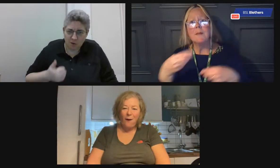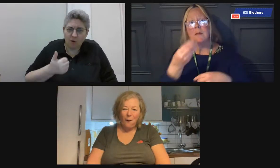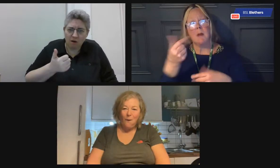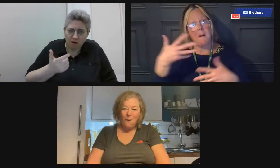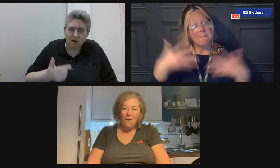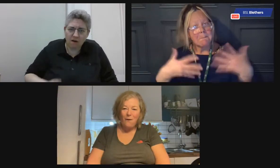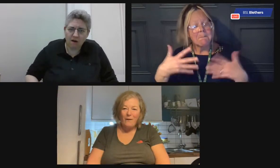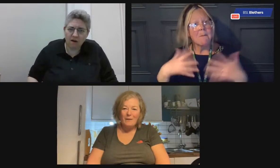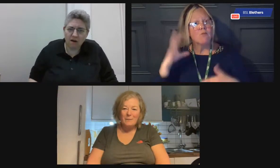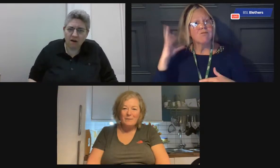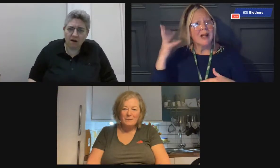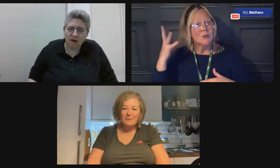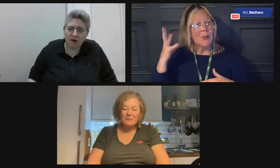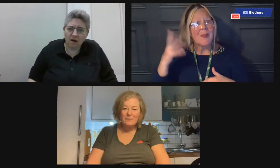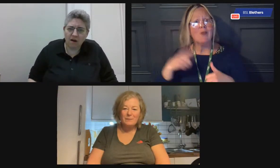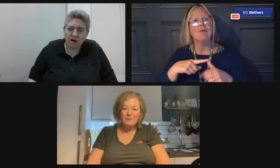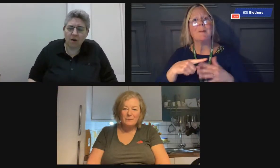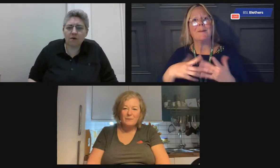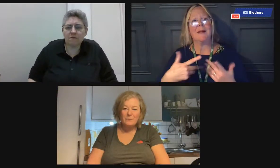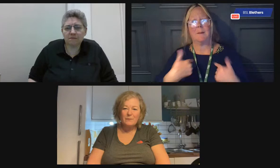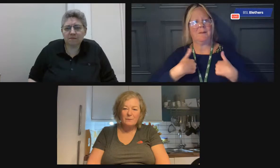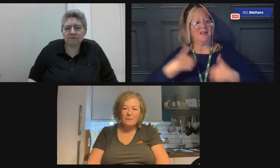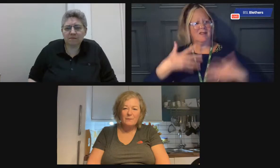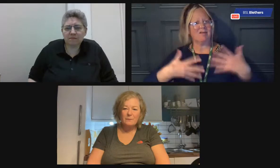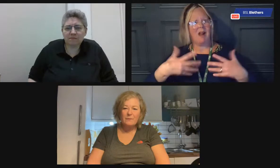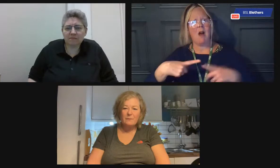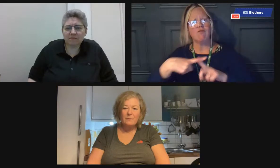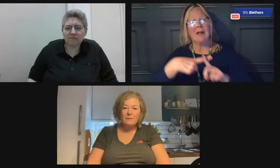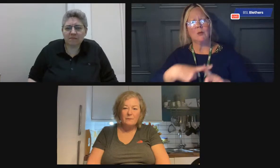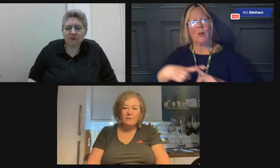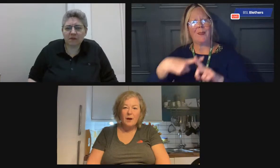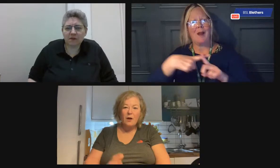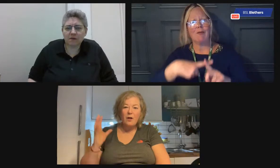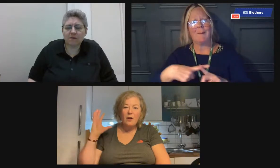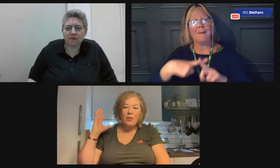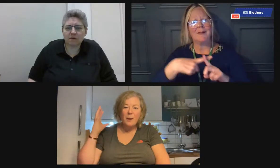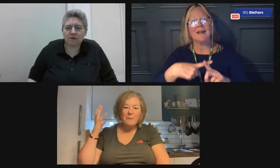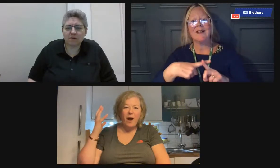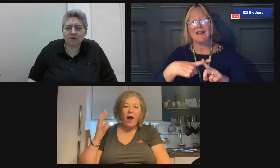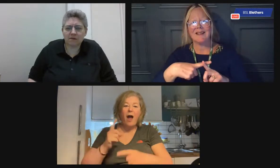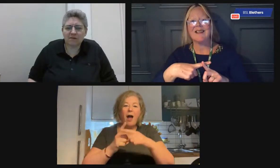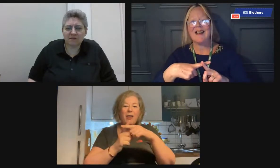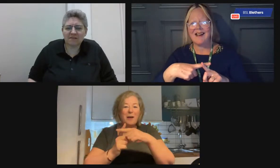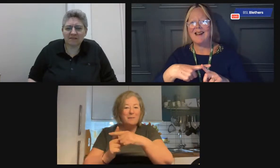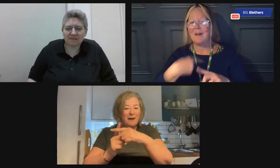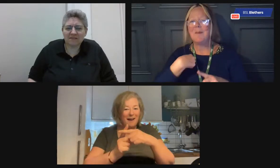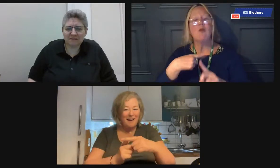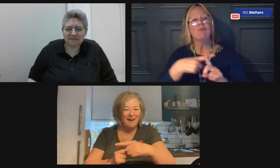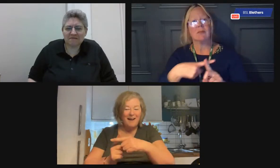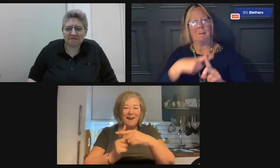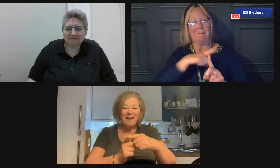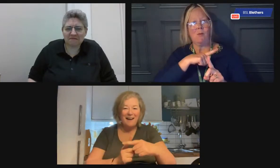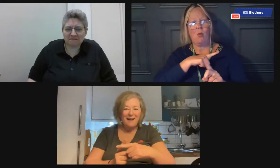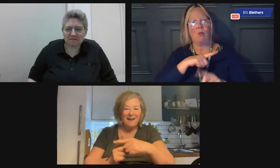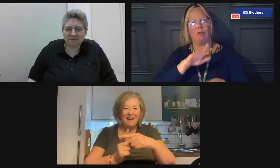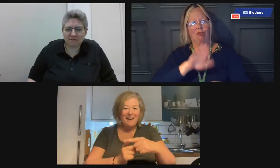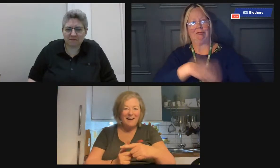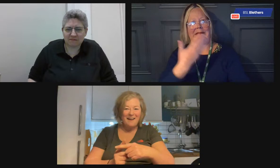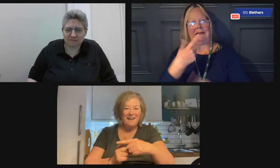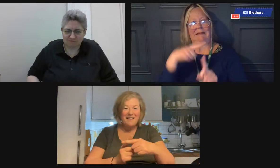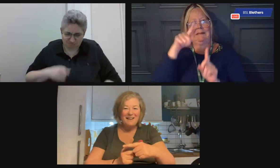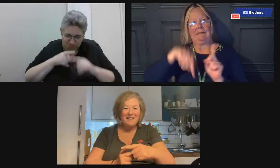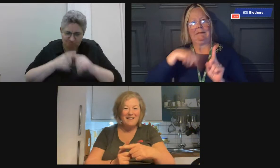It's the same with the signs for radiotherapy. Some people sign radiotherapy. I sign radiotherapy